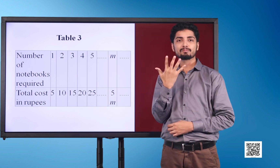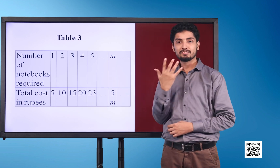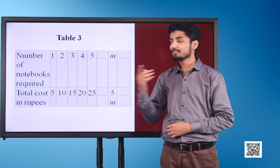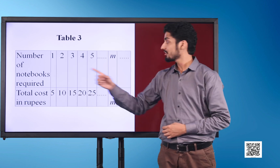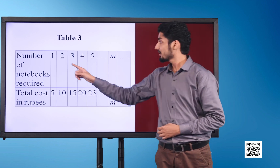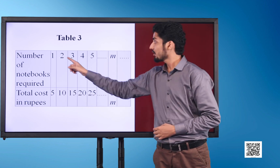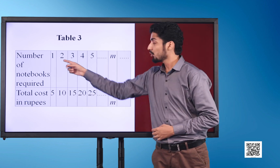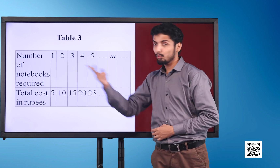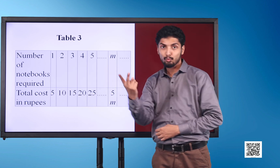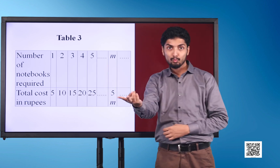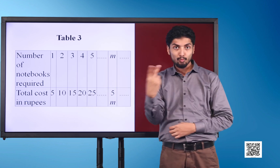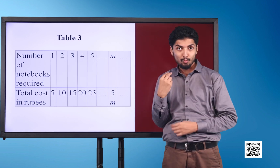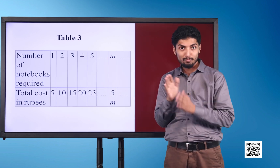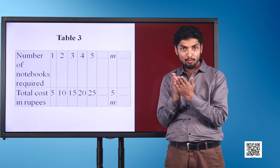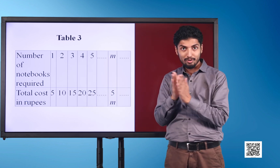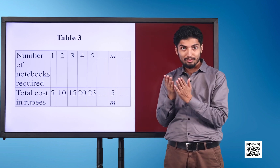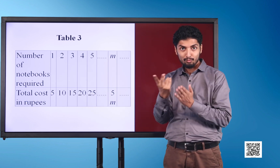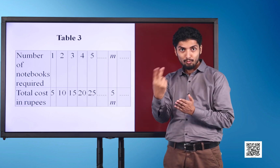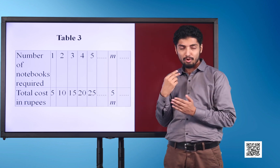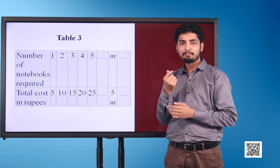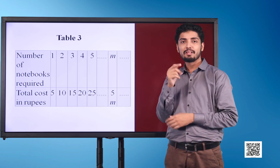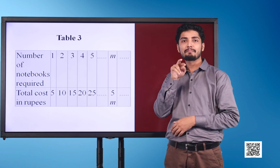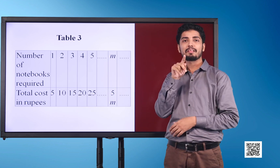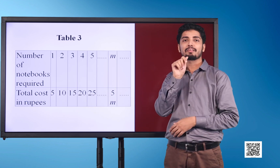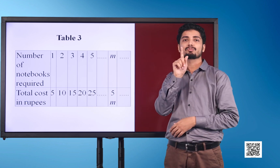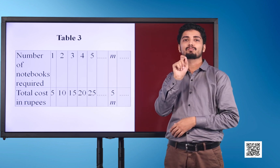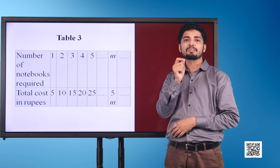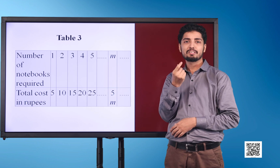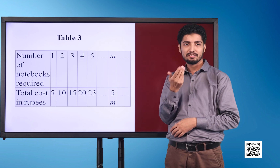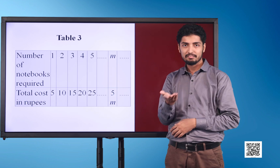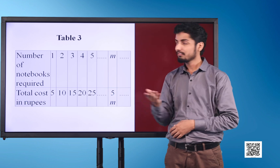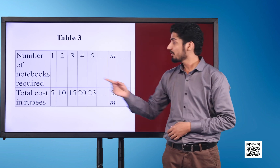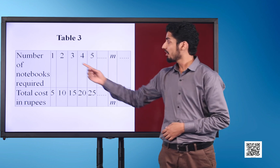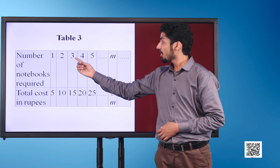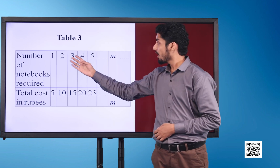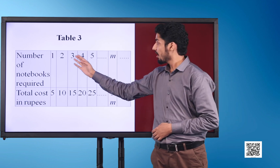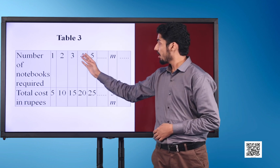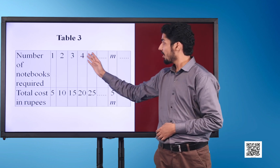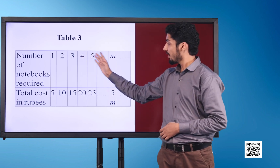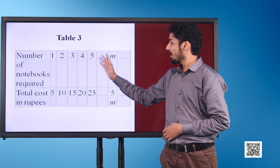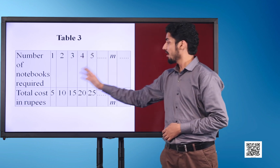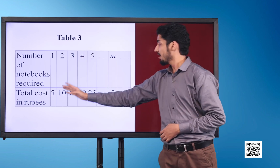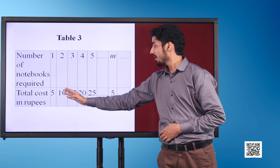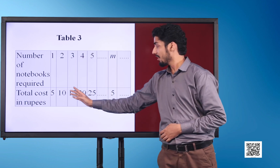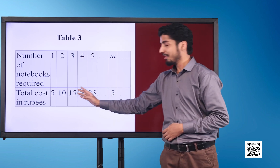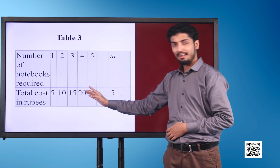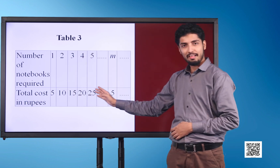15, 4, 20, 5, 25, and so on, till